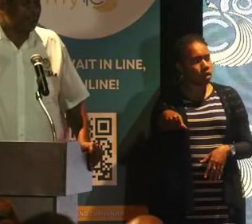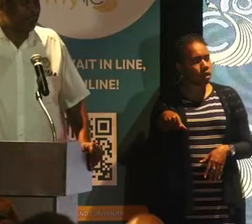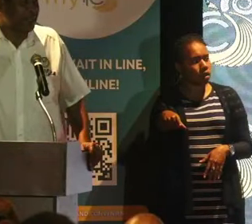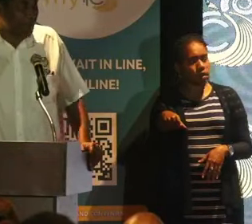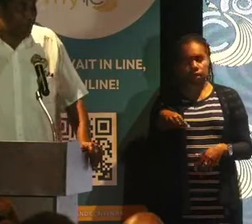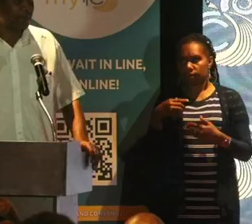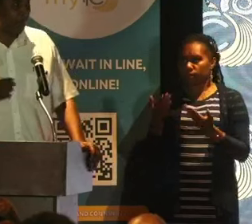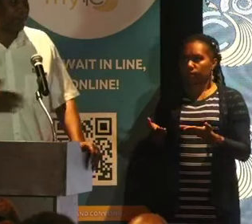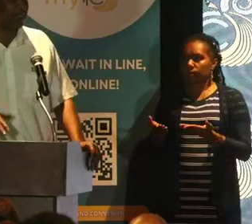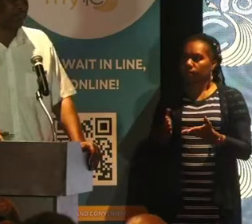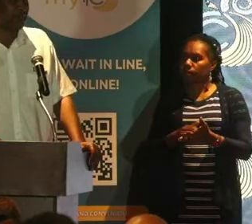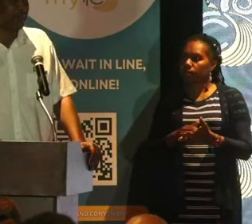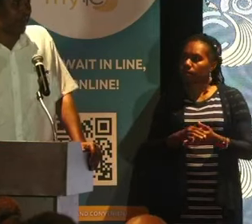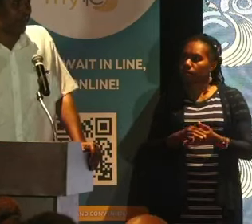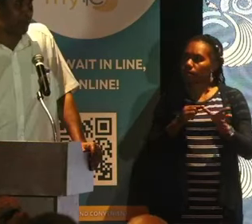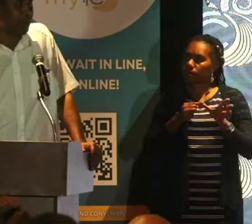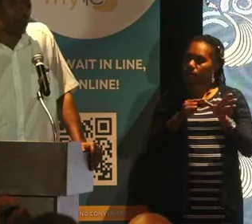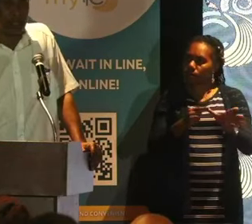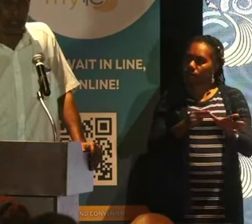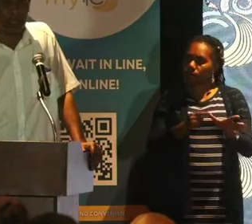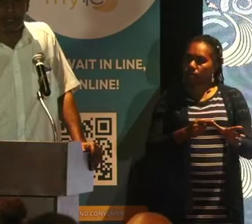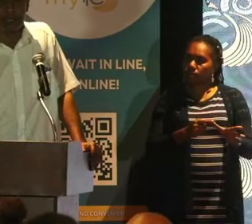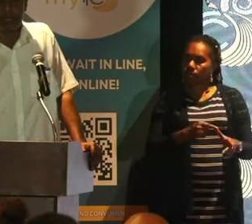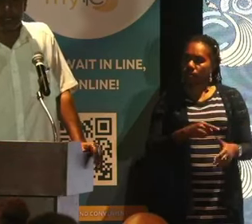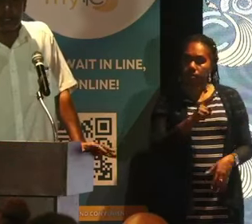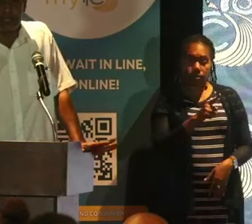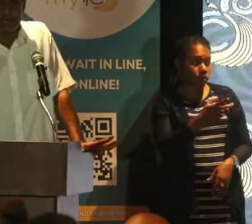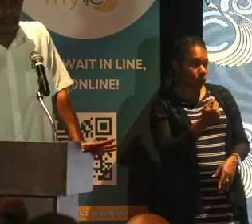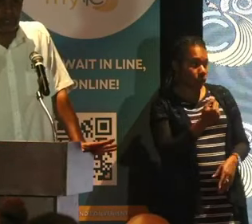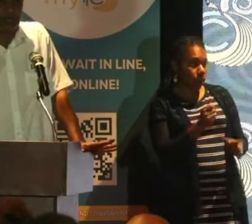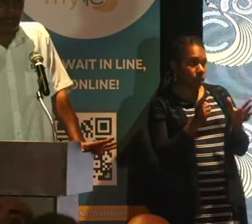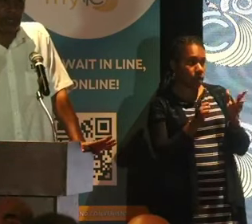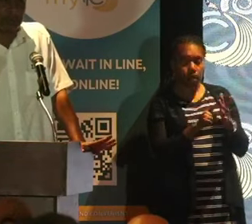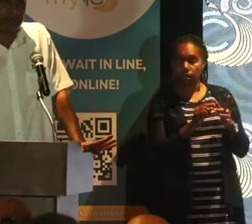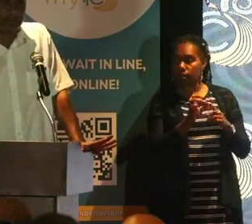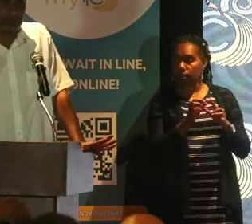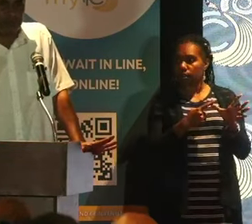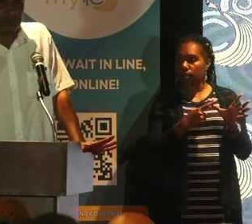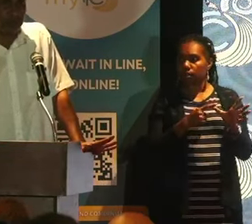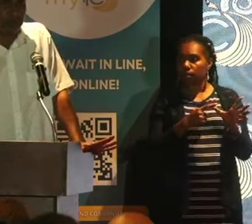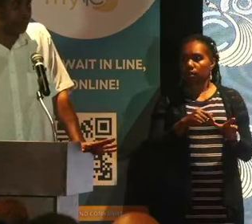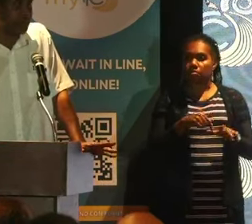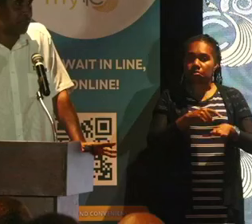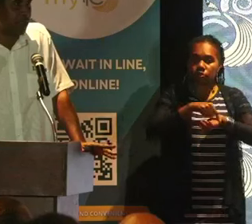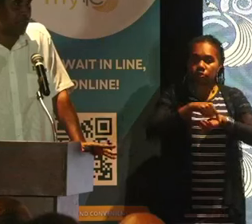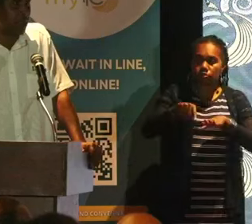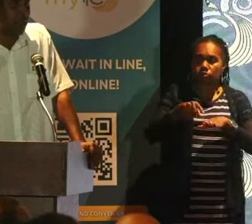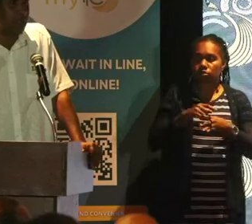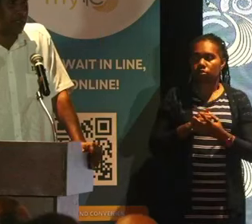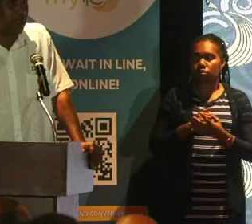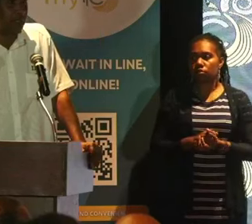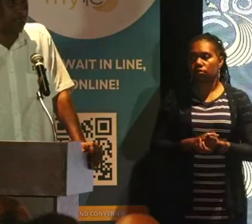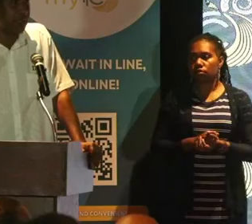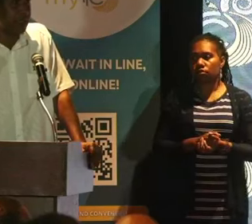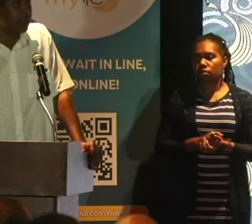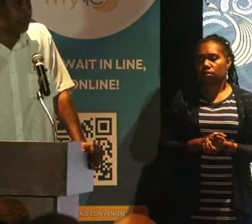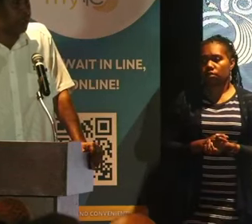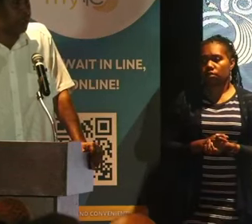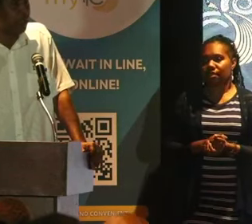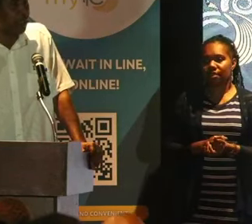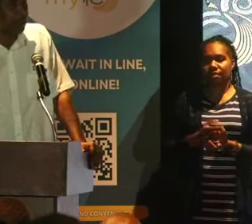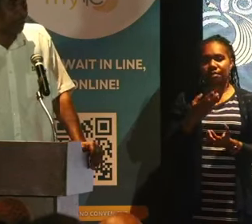everybody's clapping. Myself as well. I mean, it's important. Let's not beat around the bush. We see